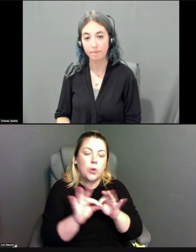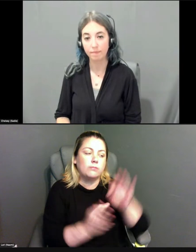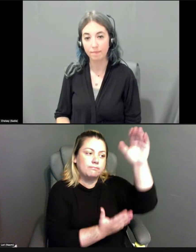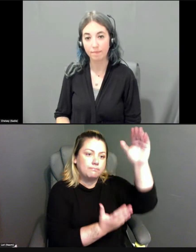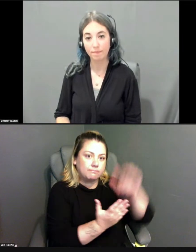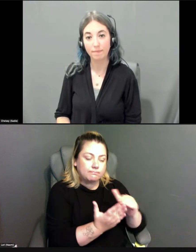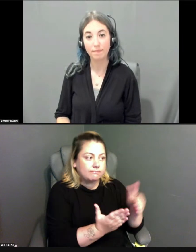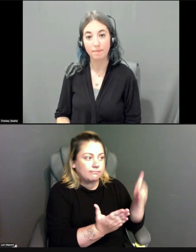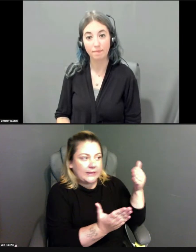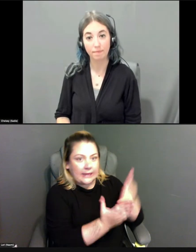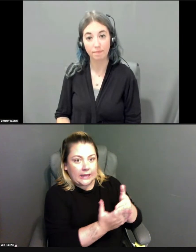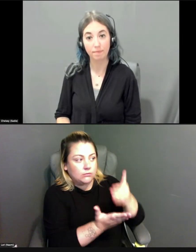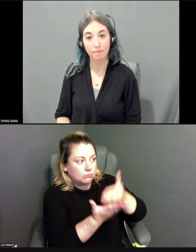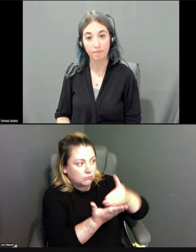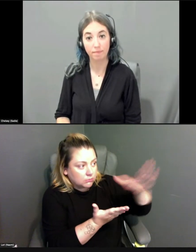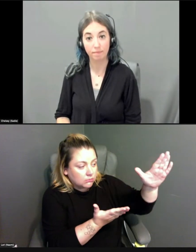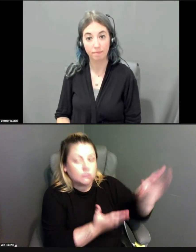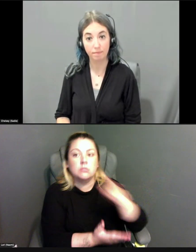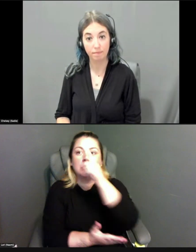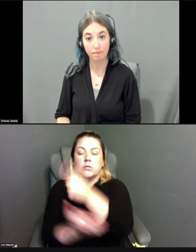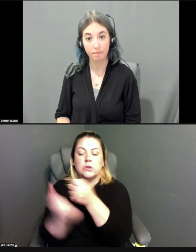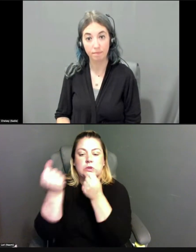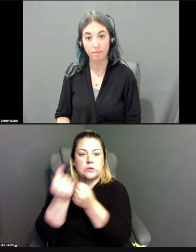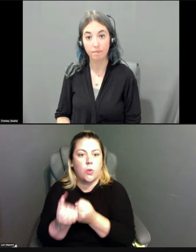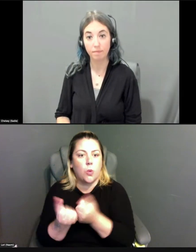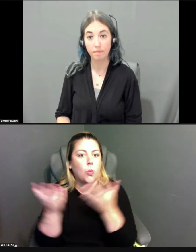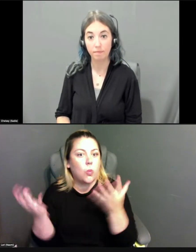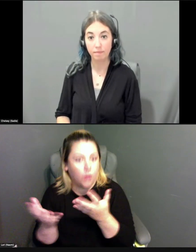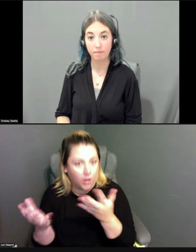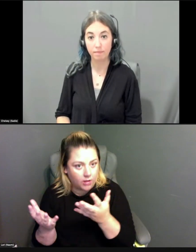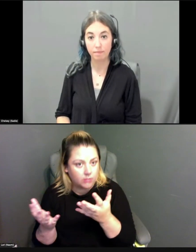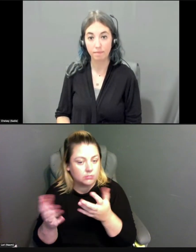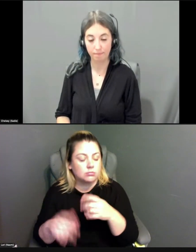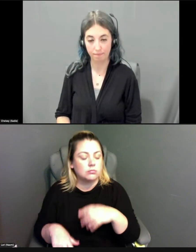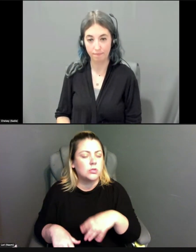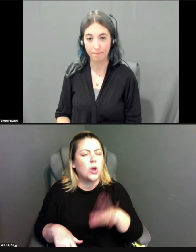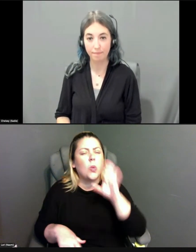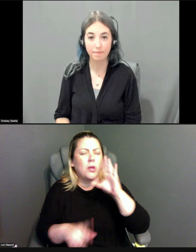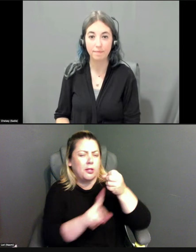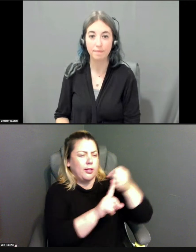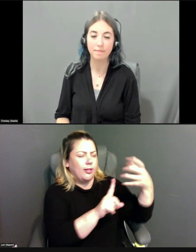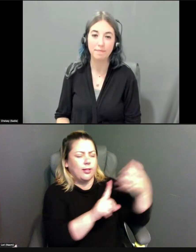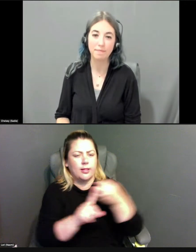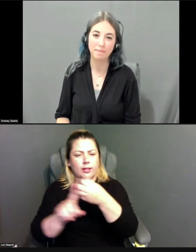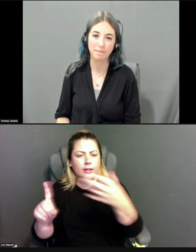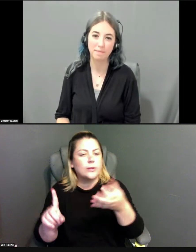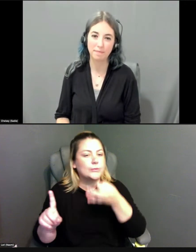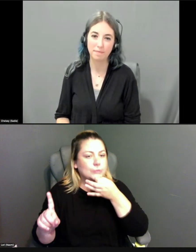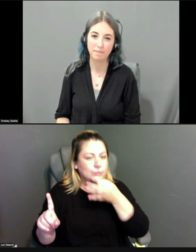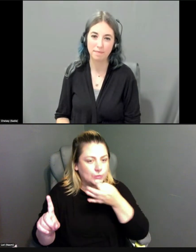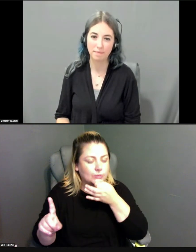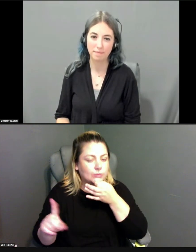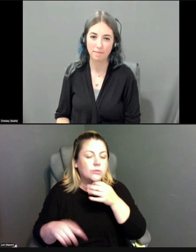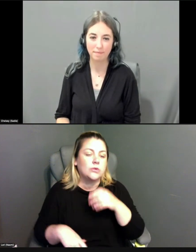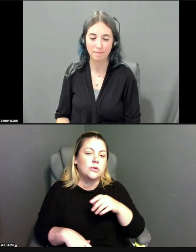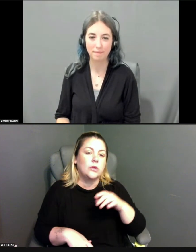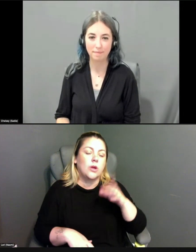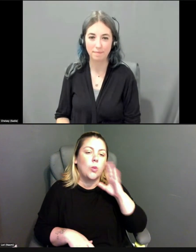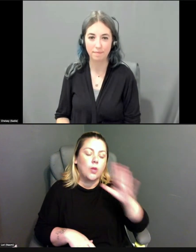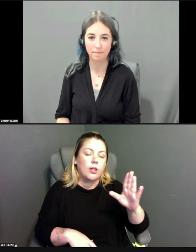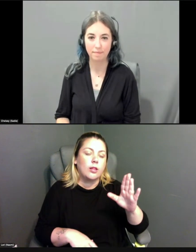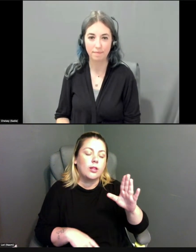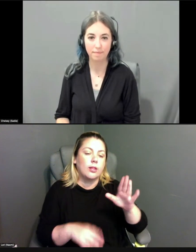who are in the anti-diet space. And we'll elaborate on some of this stuff in a minute when we, like, actually define diet